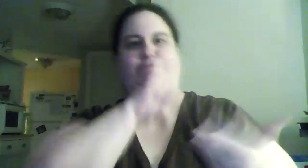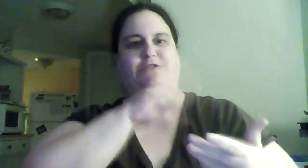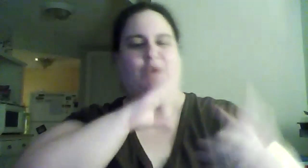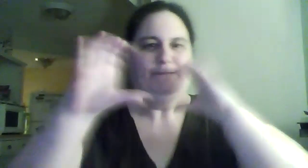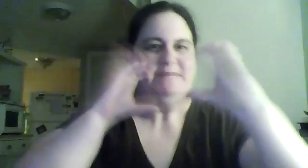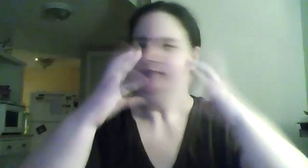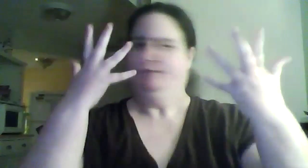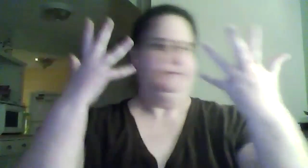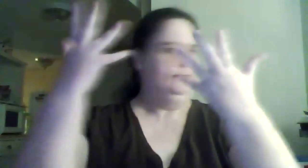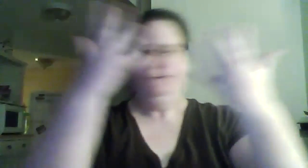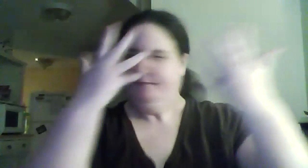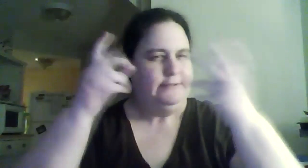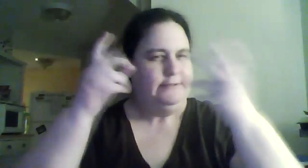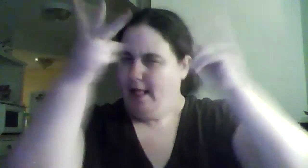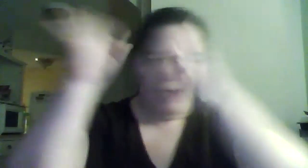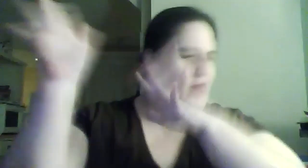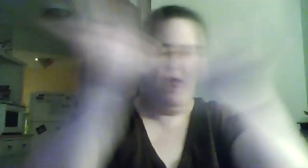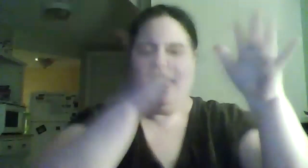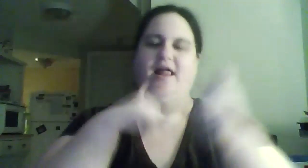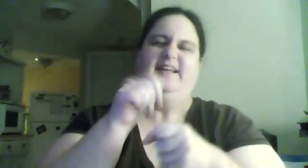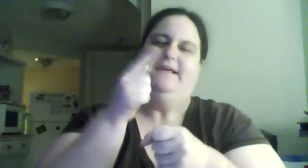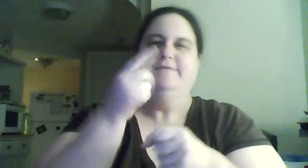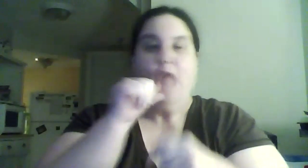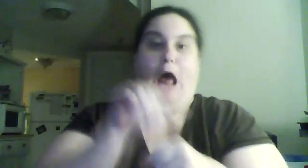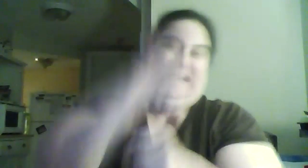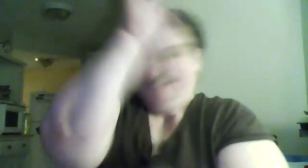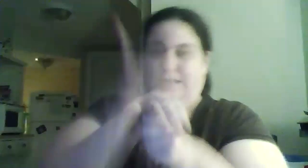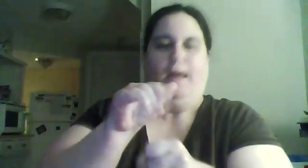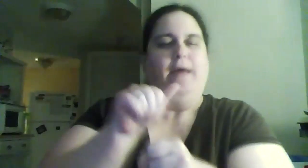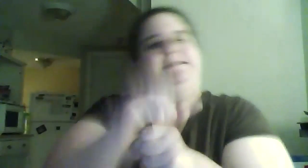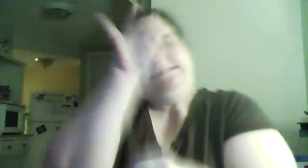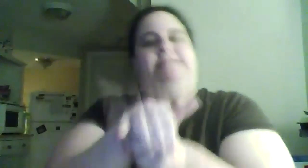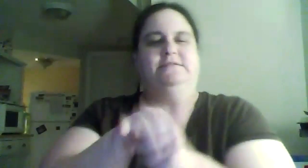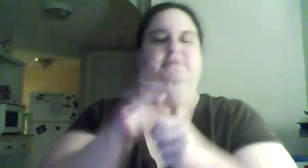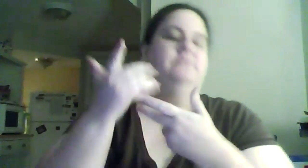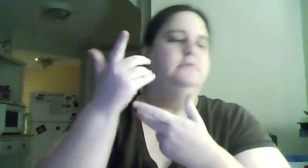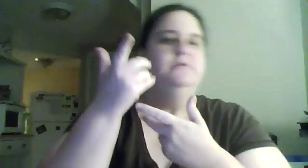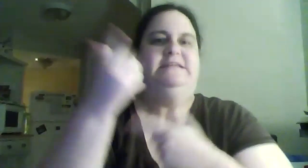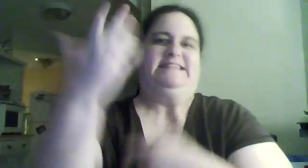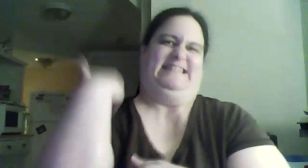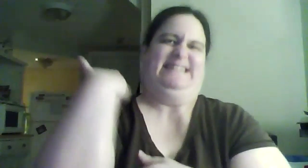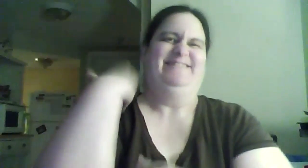cooperating. They told me to stay away from the individual. So the person that was there who was deafblind had no idea what was going on, and they got